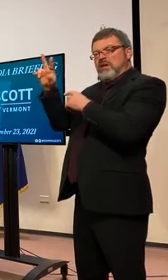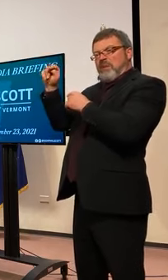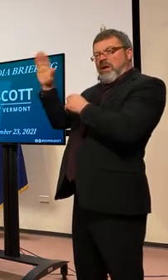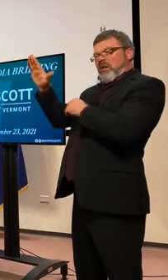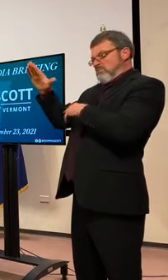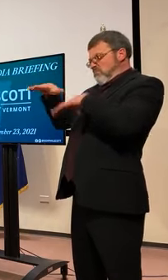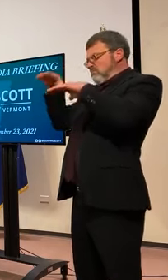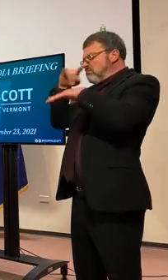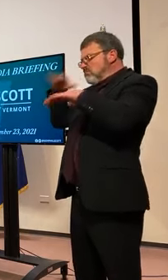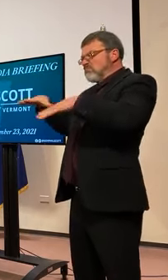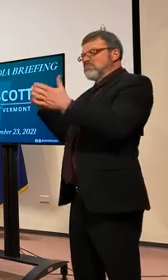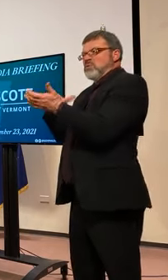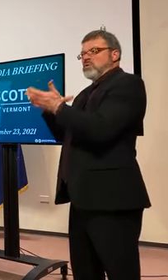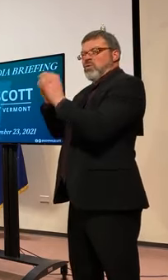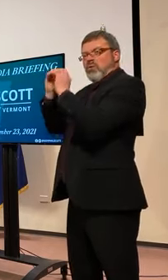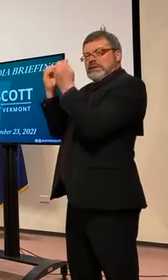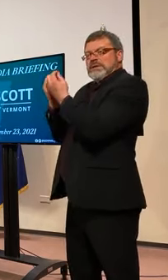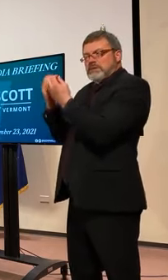healthvermont.gov/kidsvaccine.